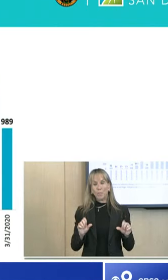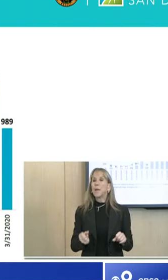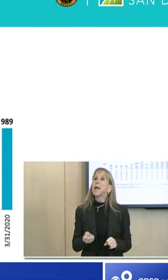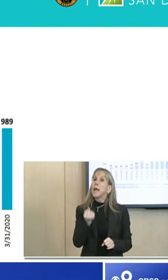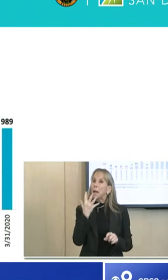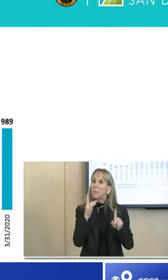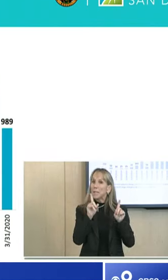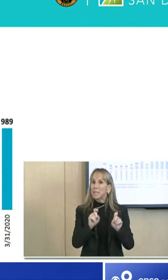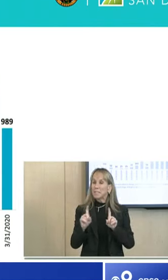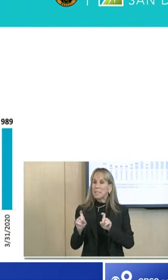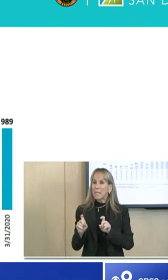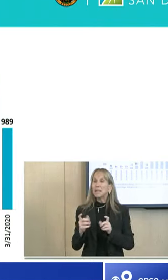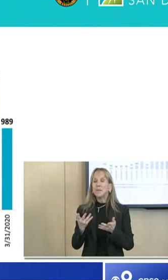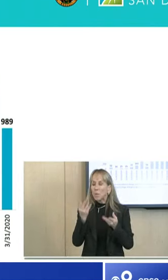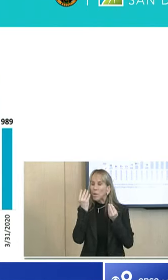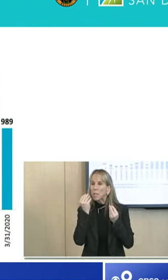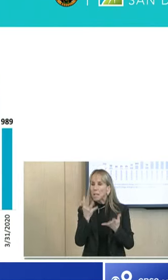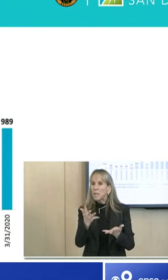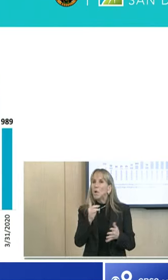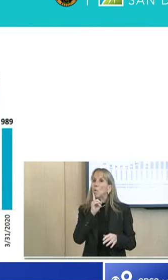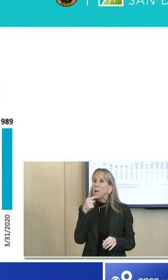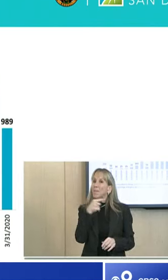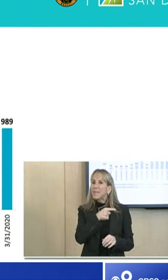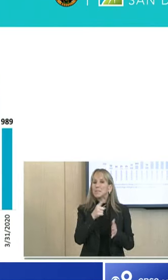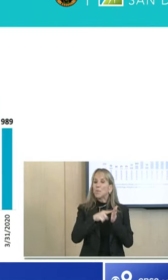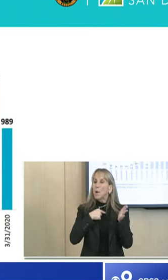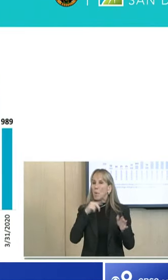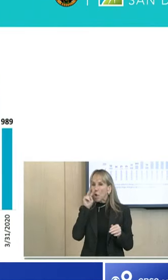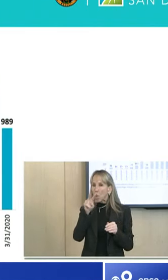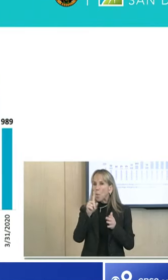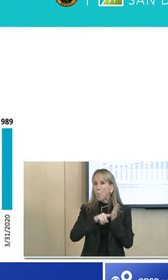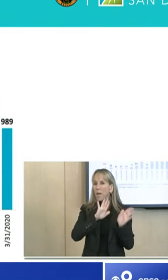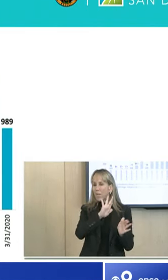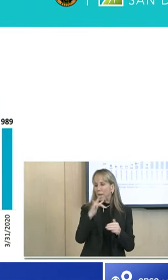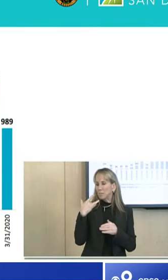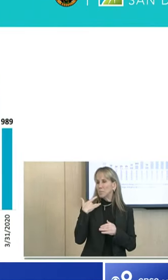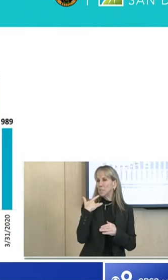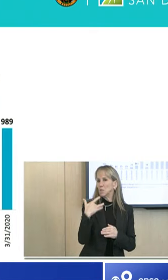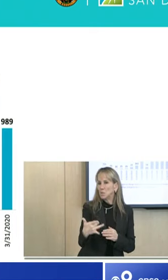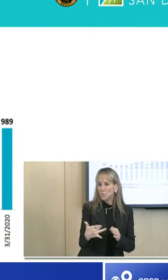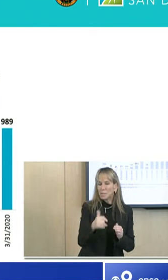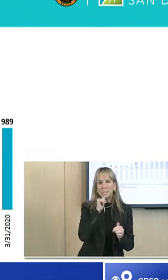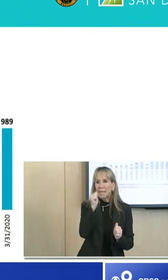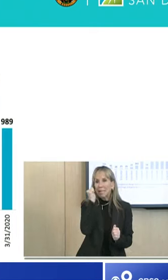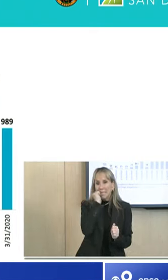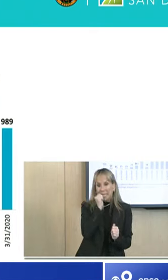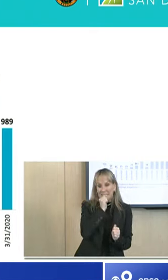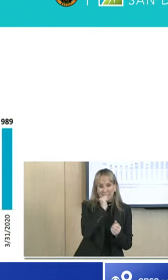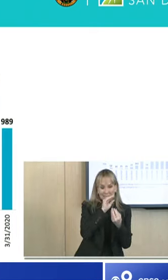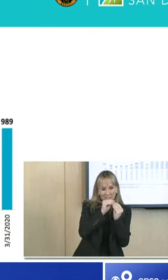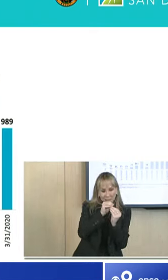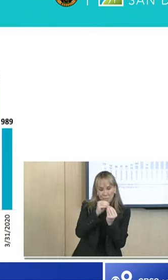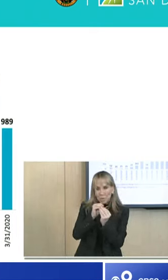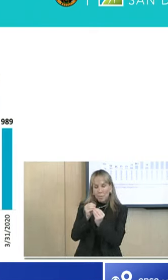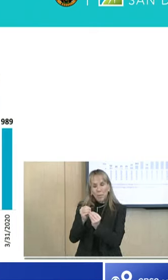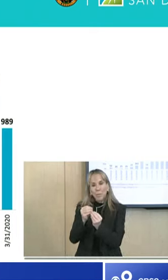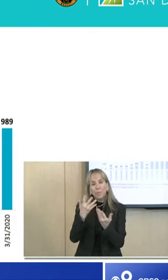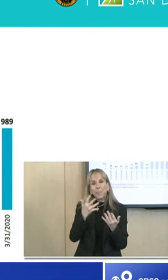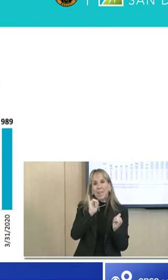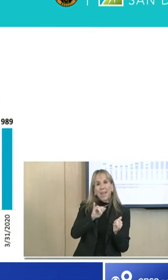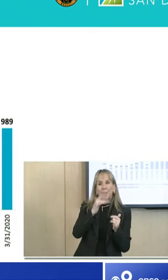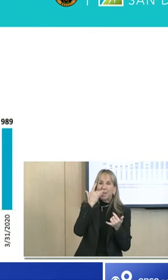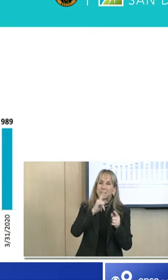And again, we continue to stress that it is the broader trends and not so much the day-to-day numbers because of the way things are batched and